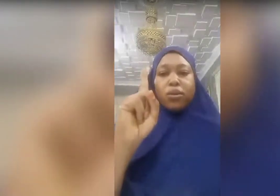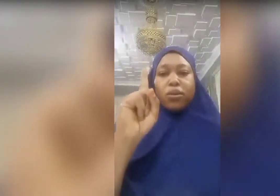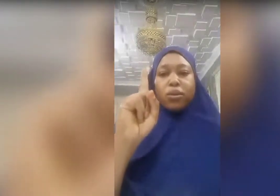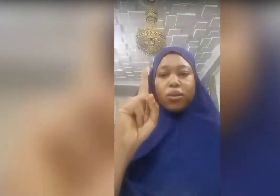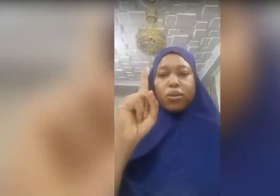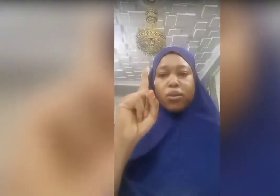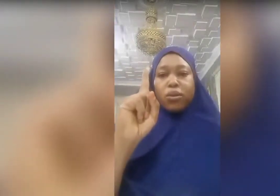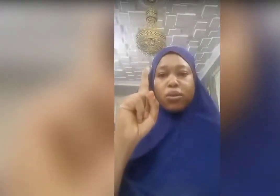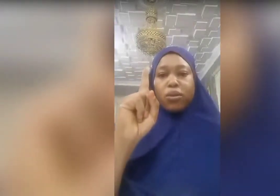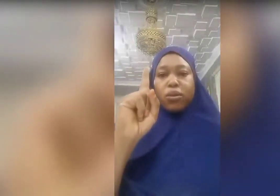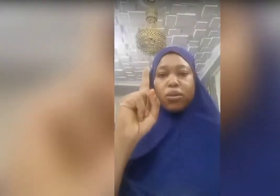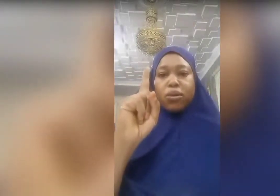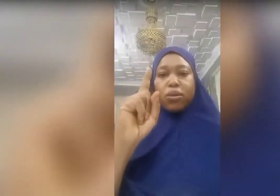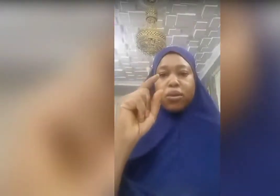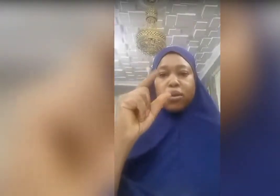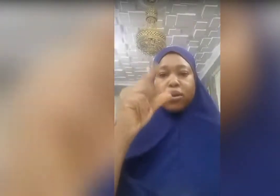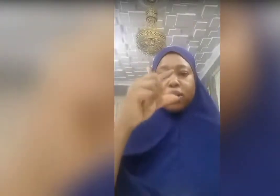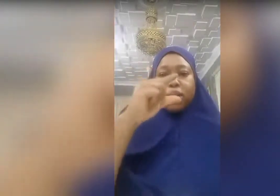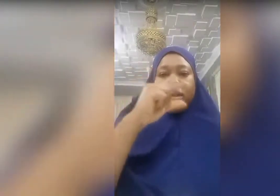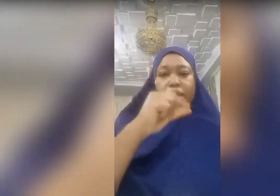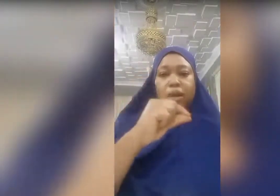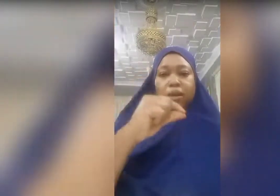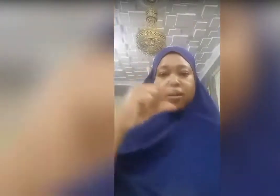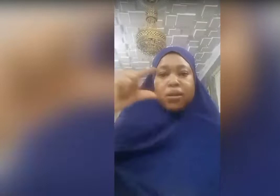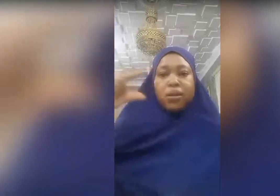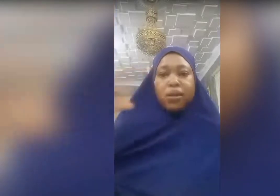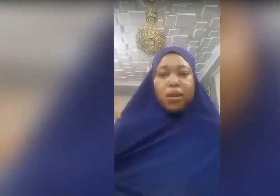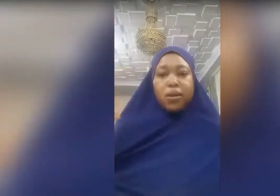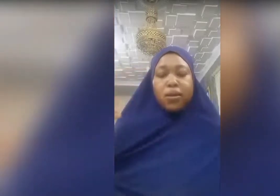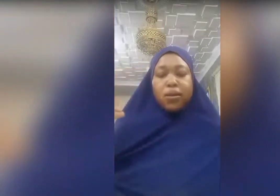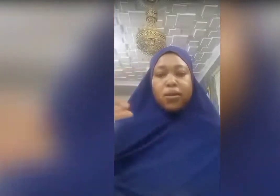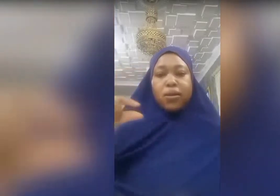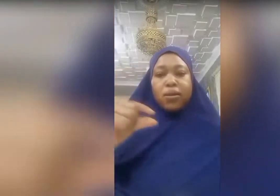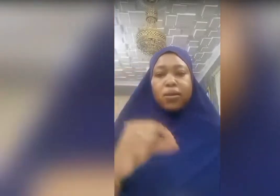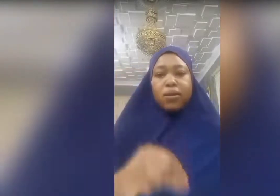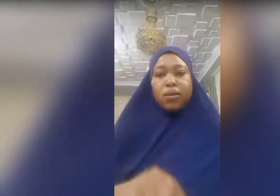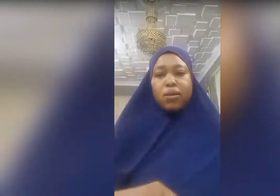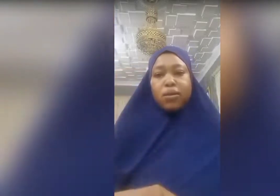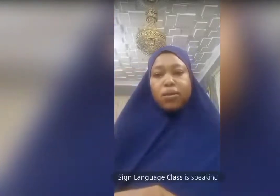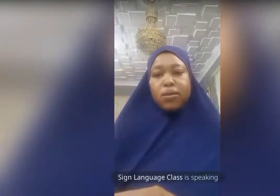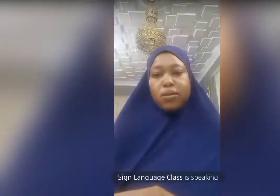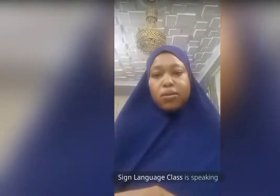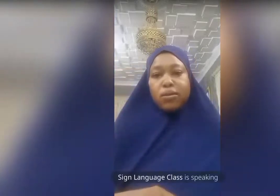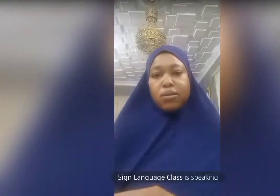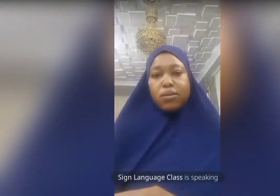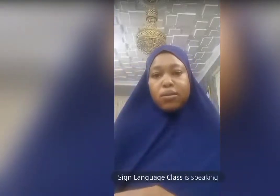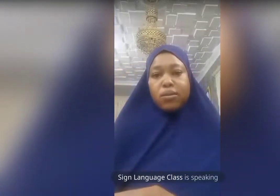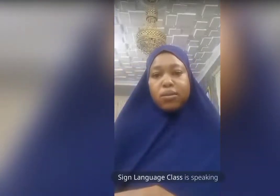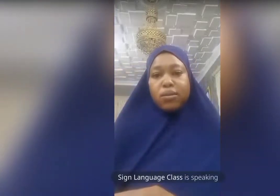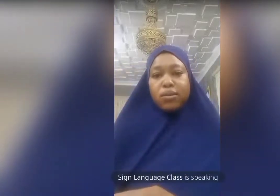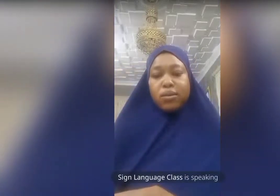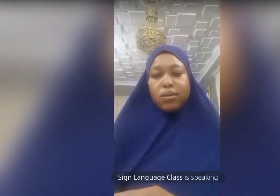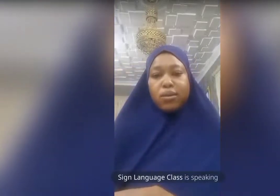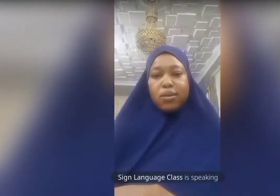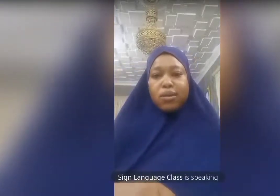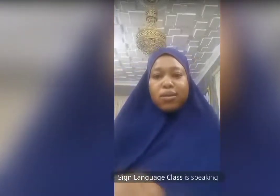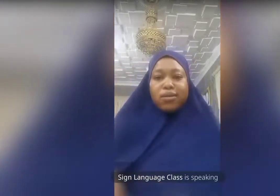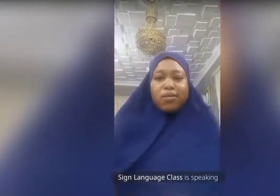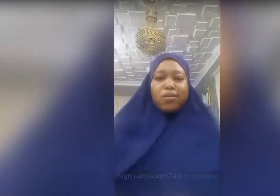199. Wow. Thank you, Hussaina. I love your efforts. I love your efforts. Now, I want you to take note